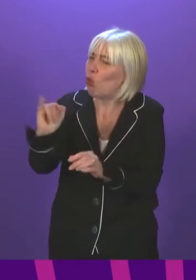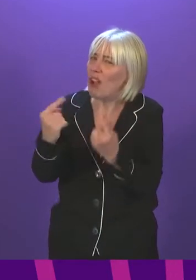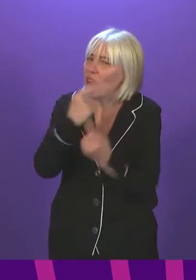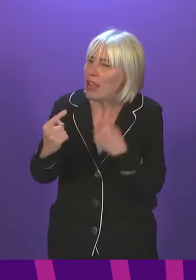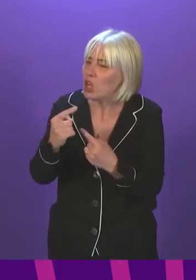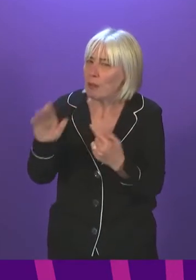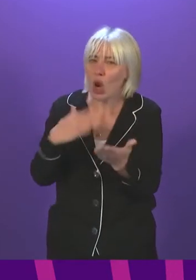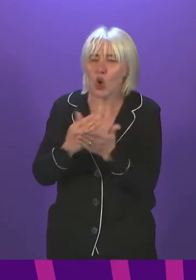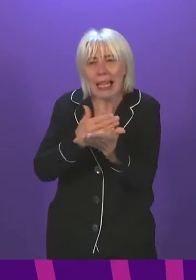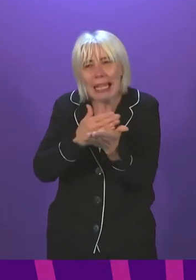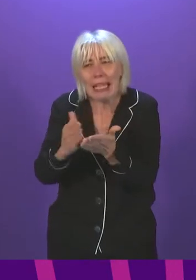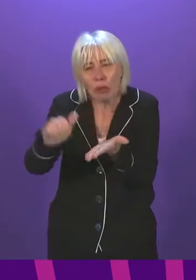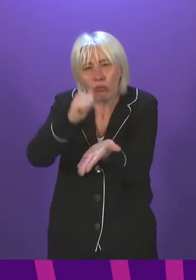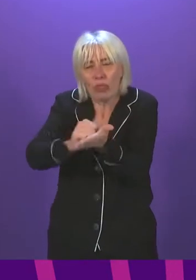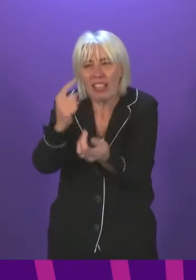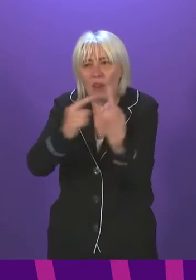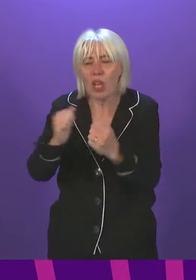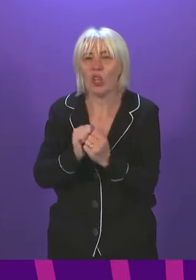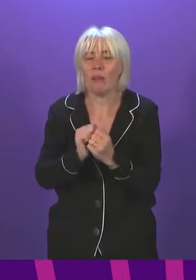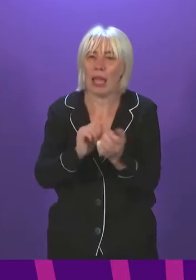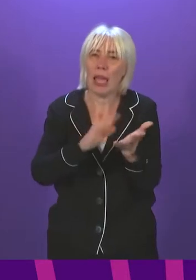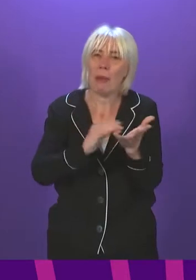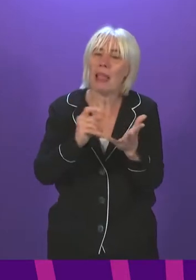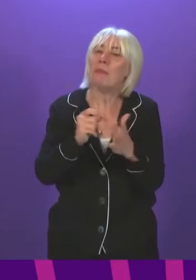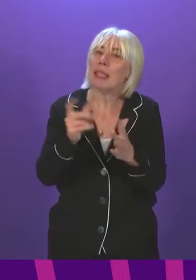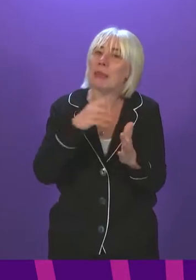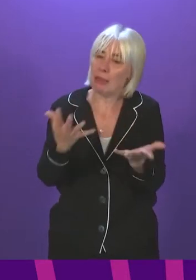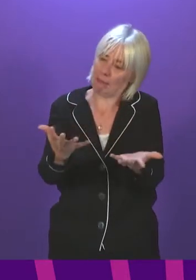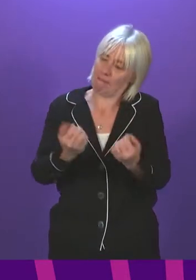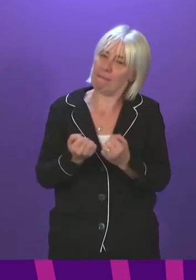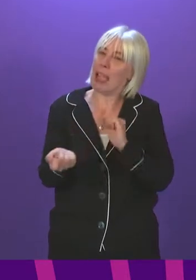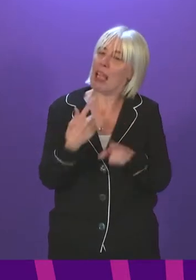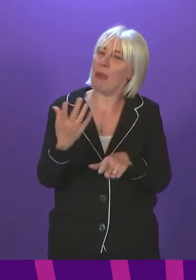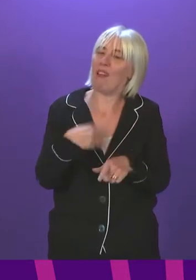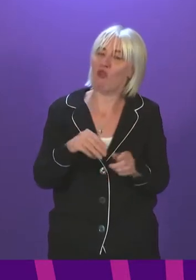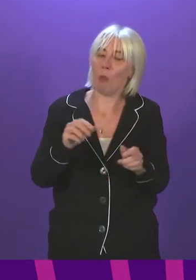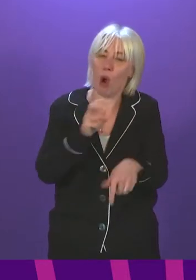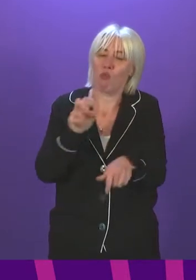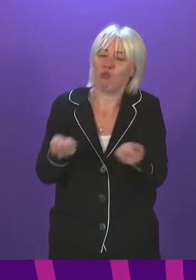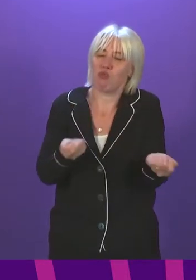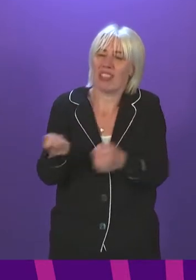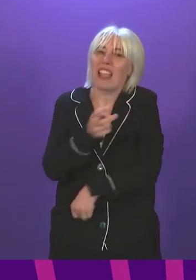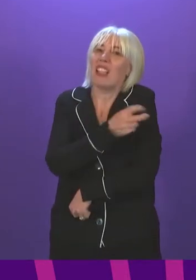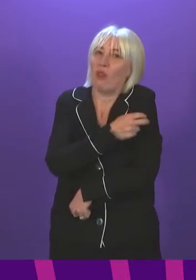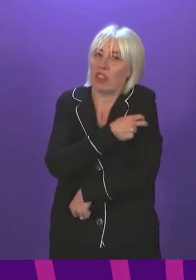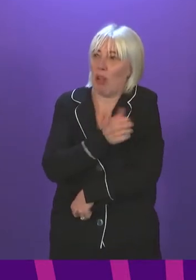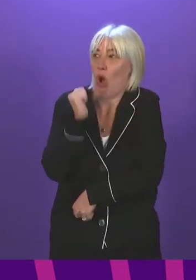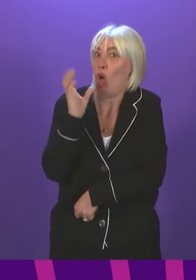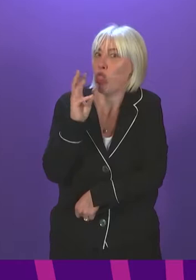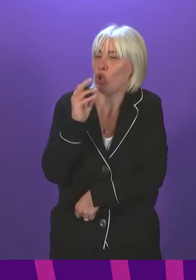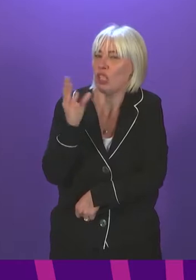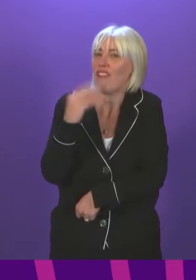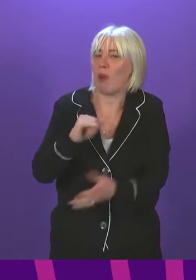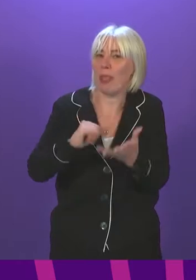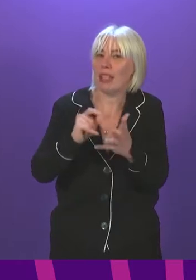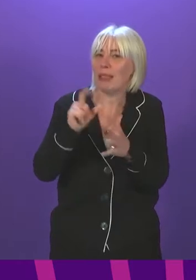is clear and accurate. And MSPs did all receive an email from the presiding officer on Thursday explaining the decision of the corporate body.